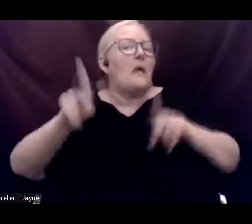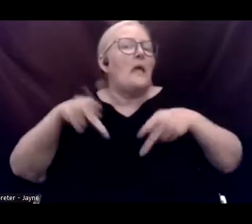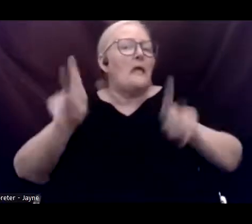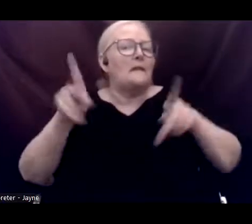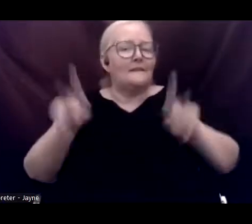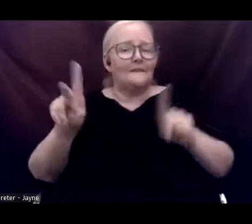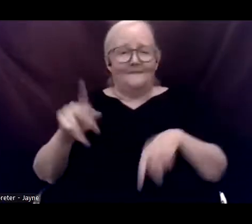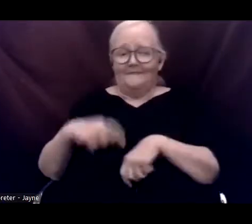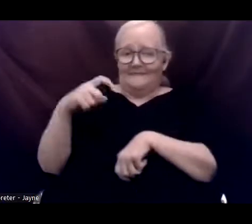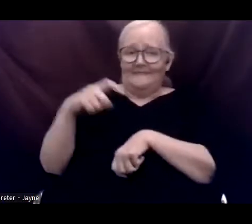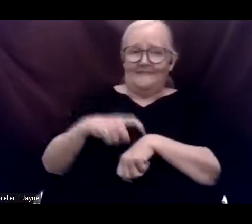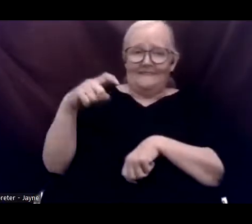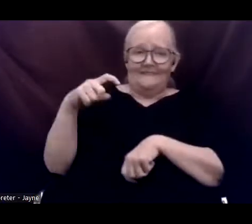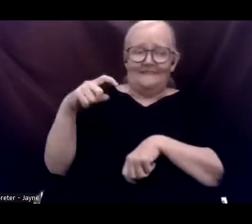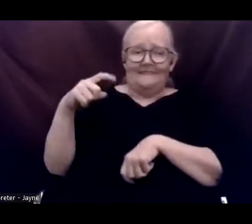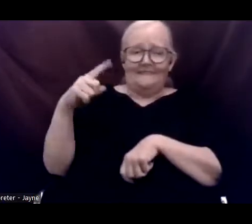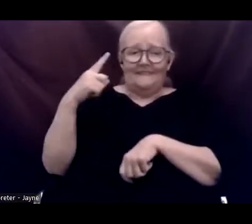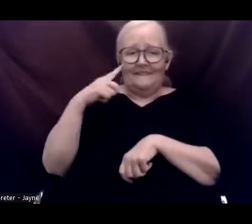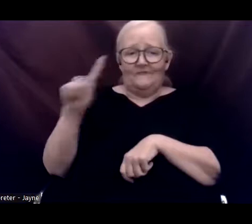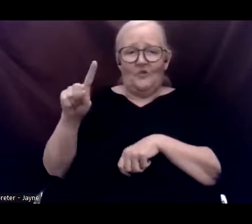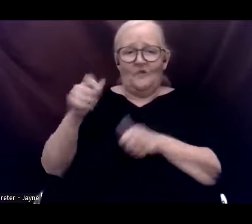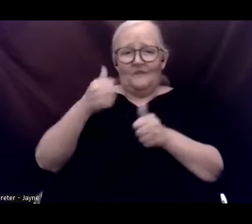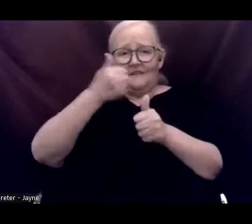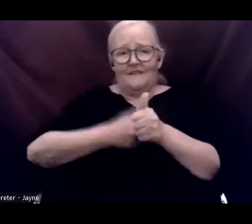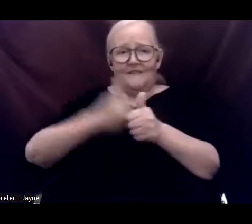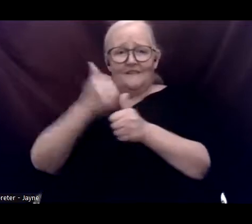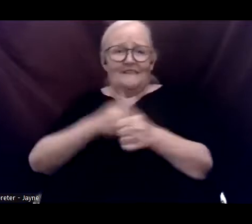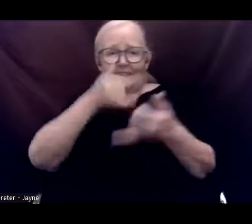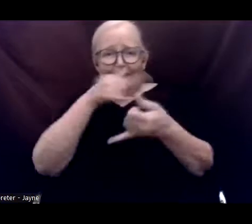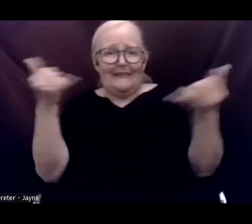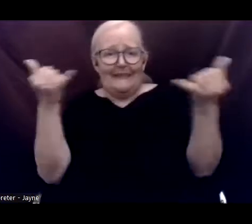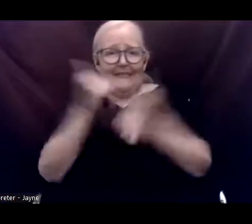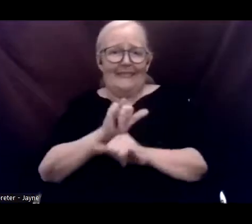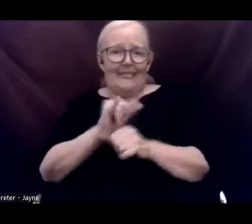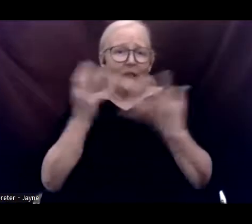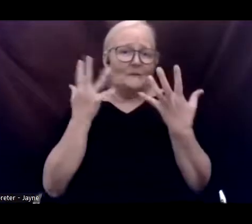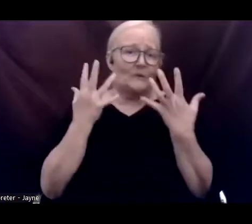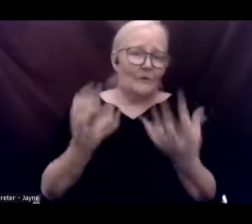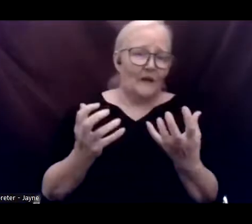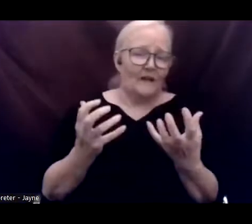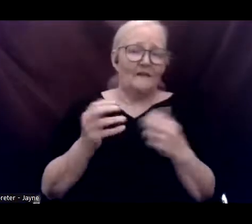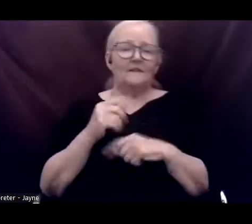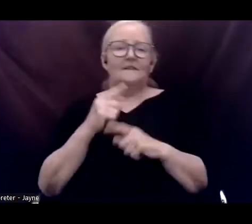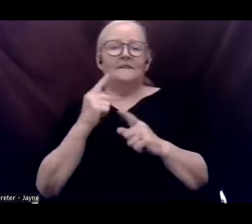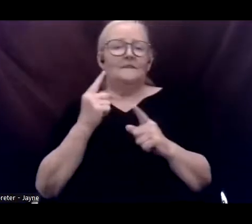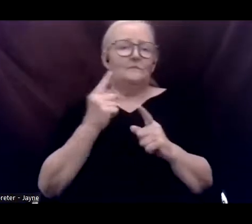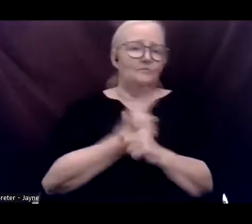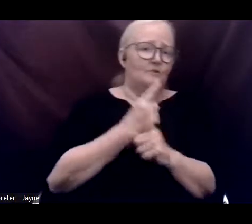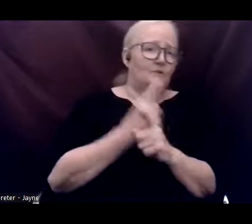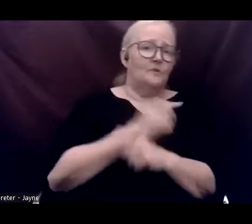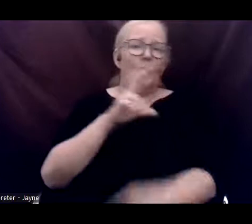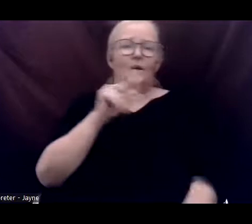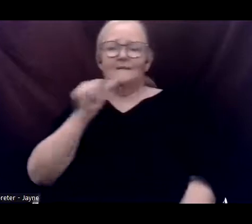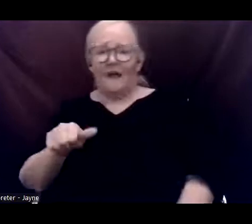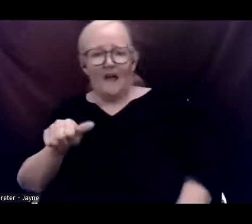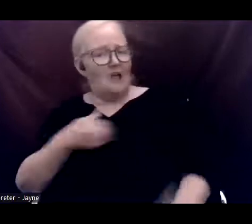time for every frivolous whim, proper or im.